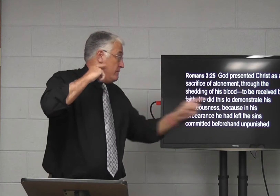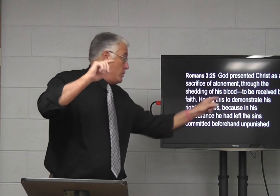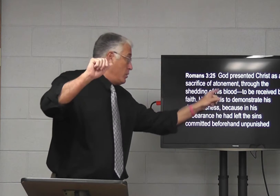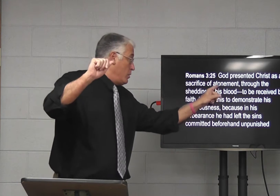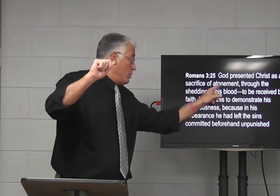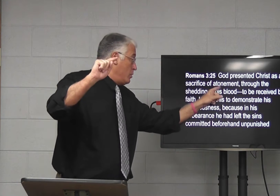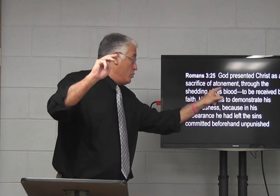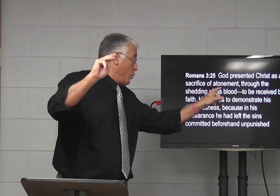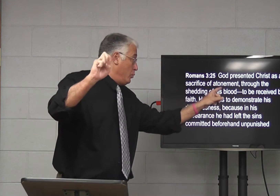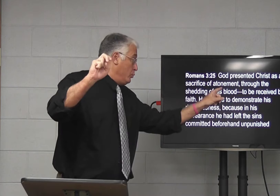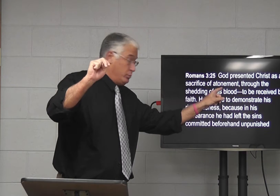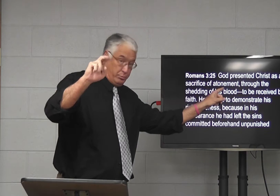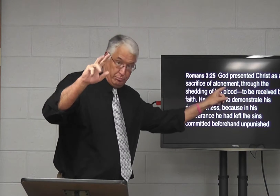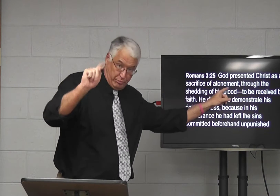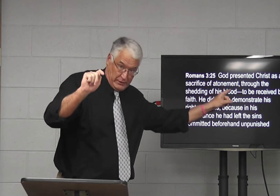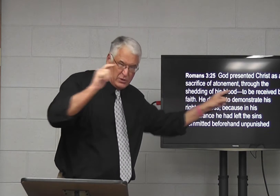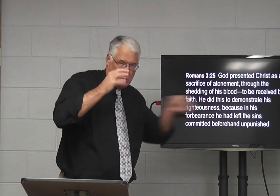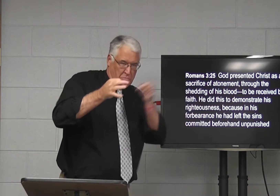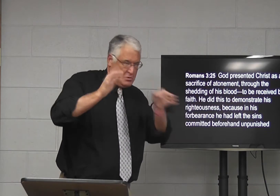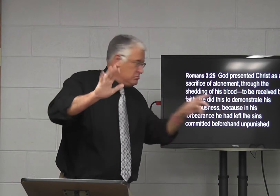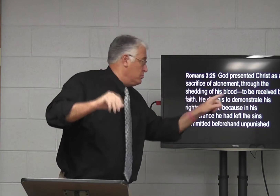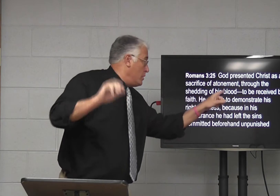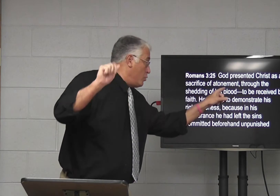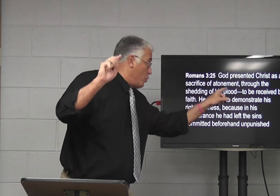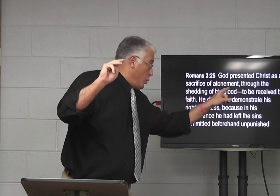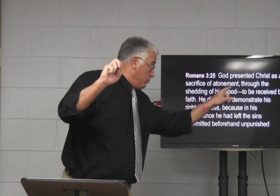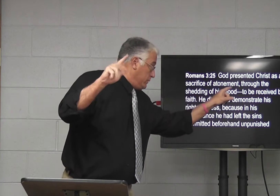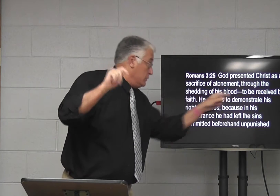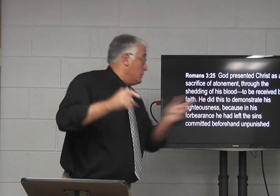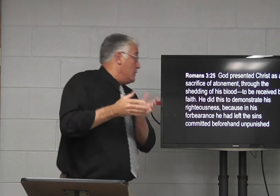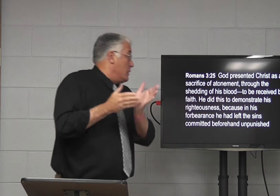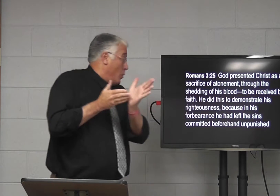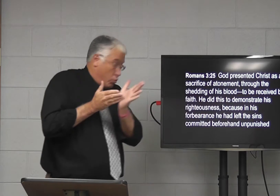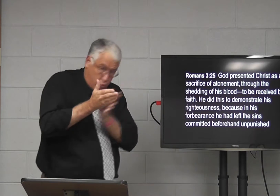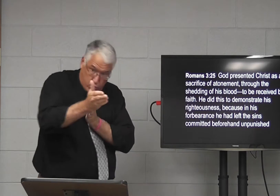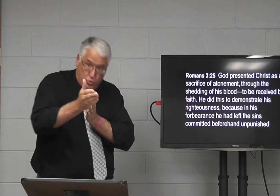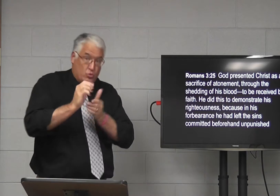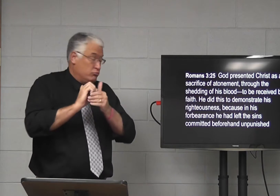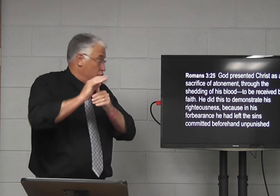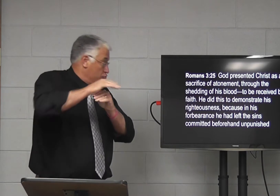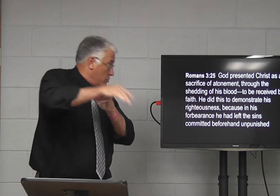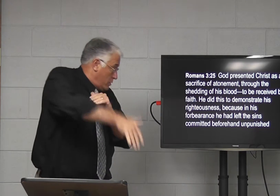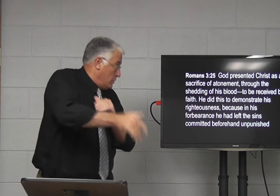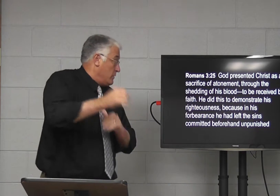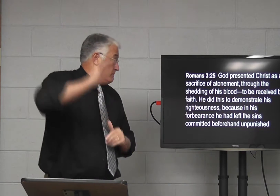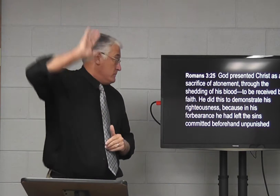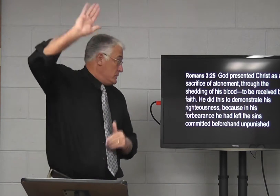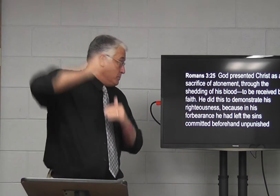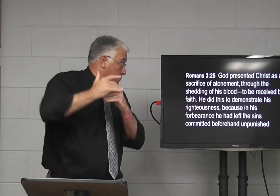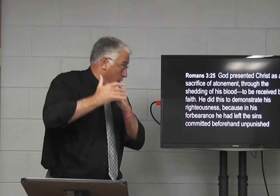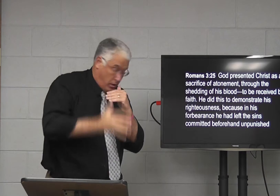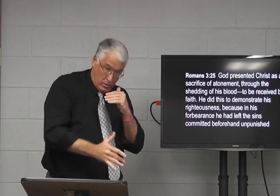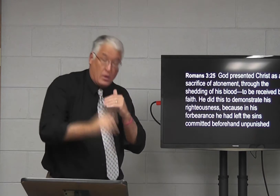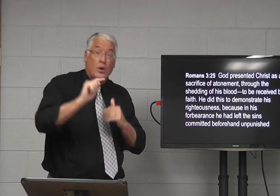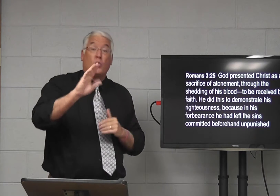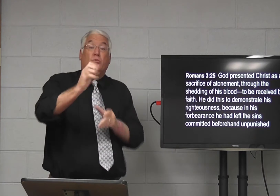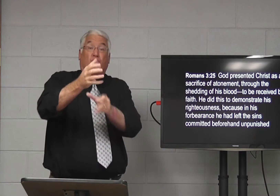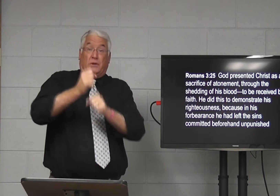sacrifice of atonement. And I'll explain that here shortly. Through the shedding of his blood to